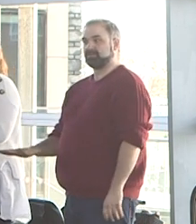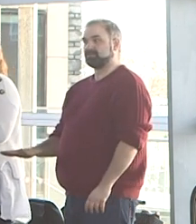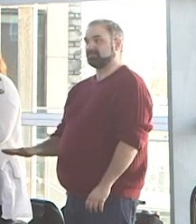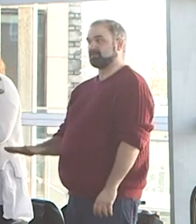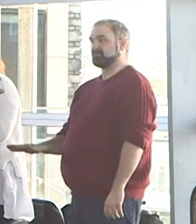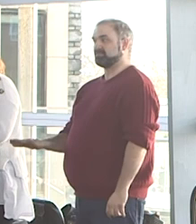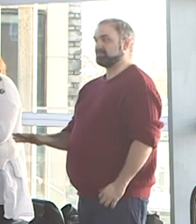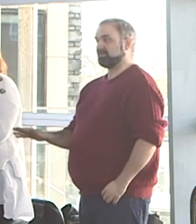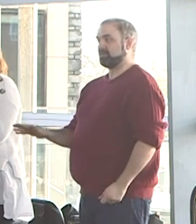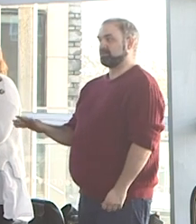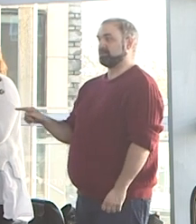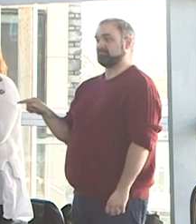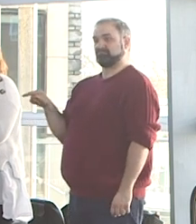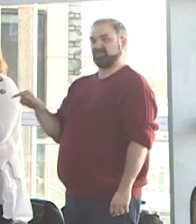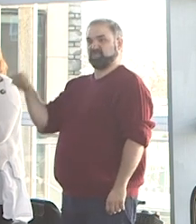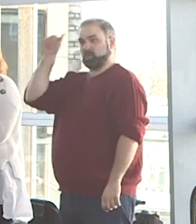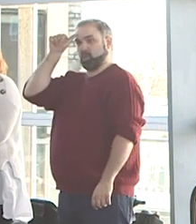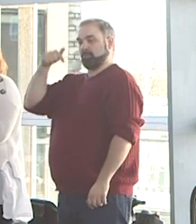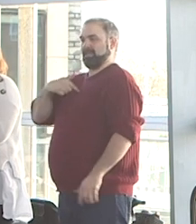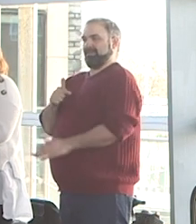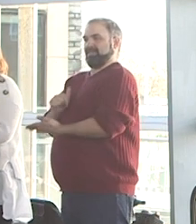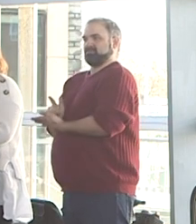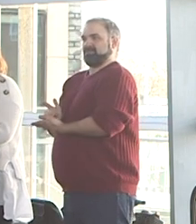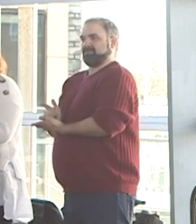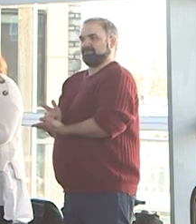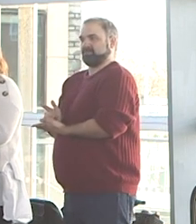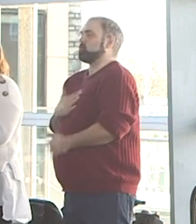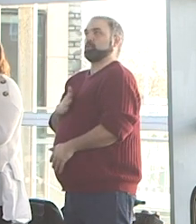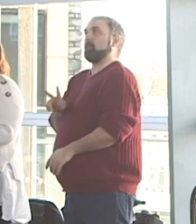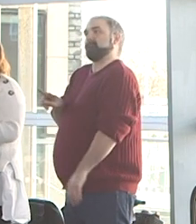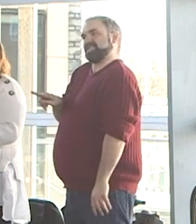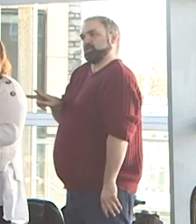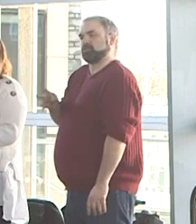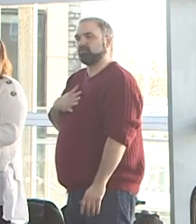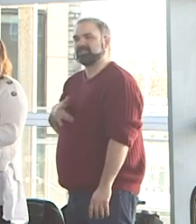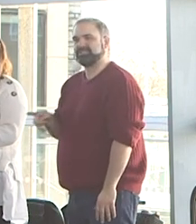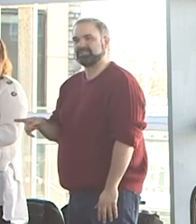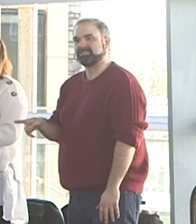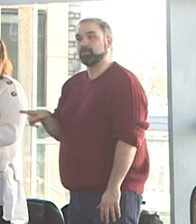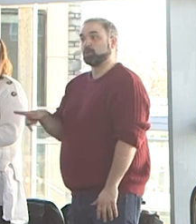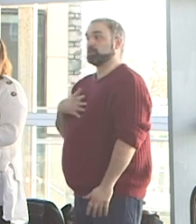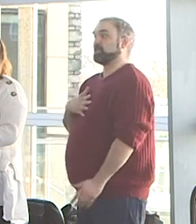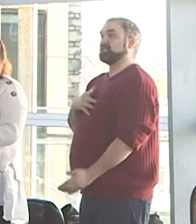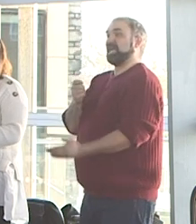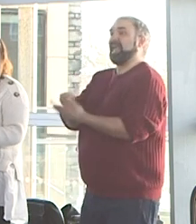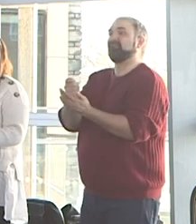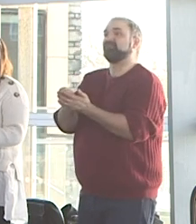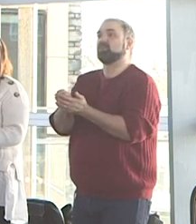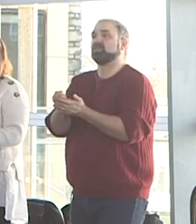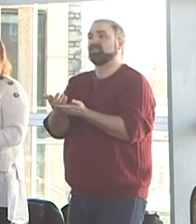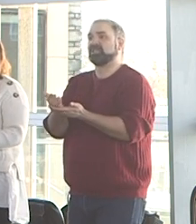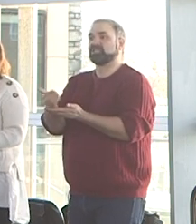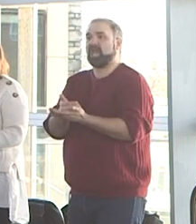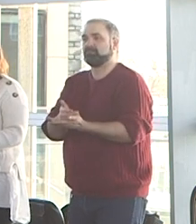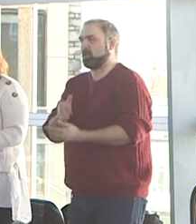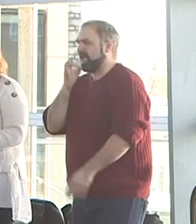she knows that she's a lesbian. No, she's bisexual, sorry. So when she claimed asylum in the UK, they were